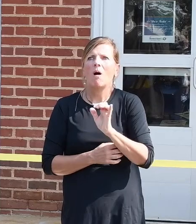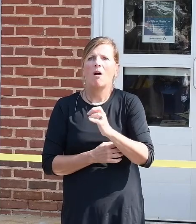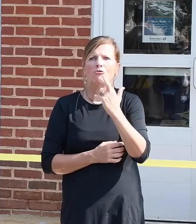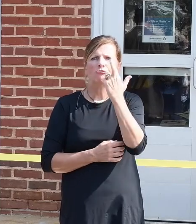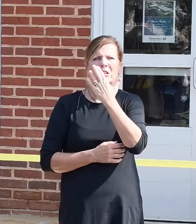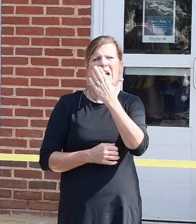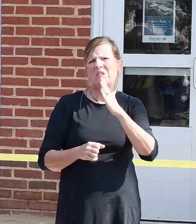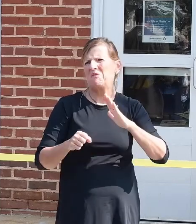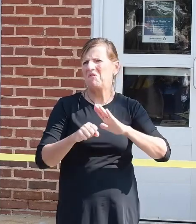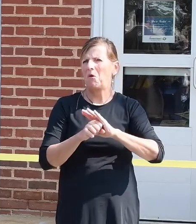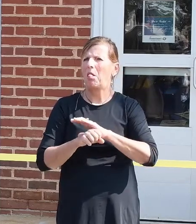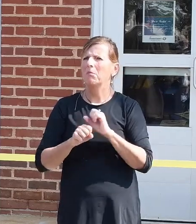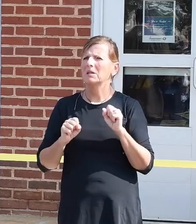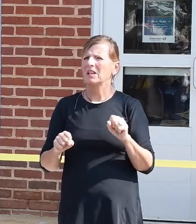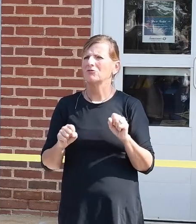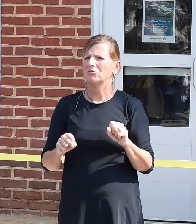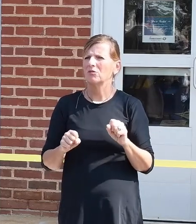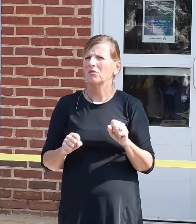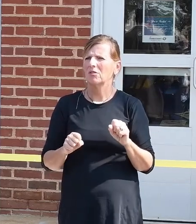potential.